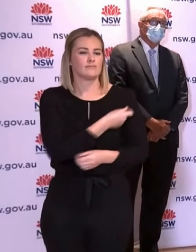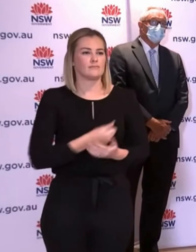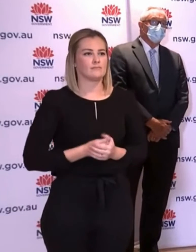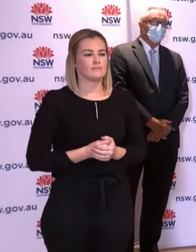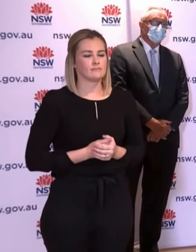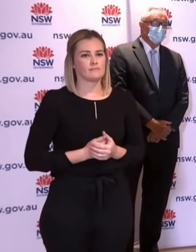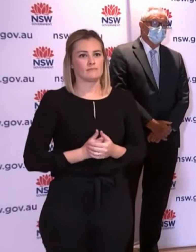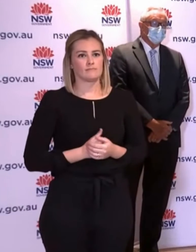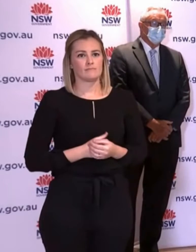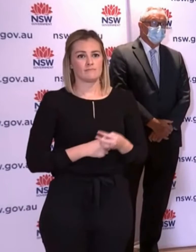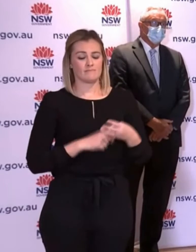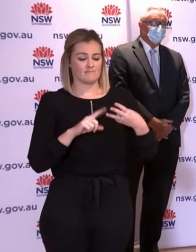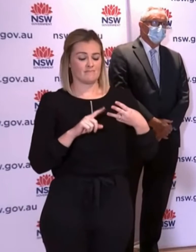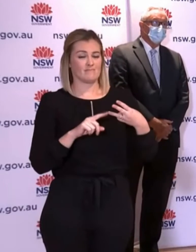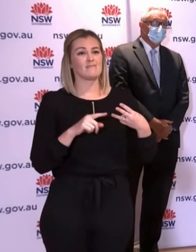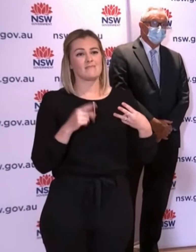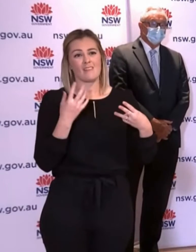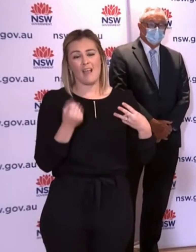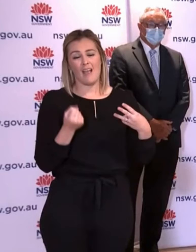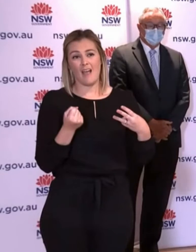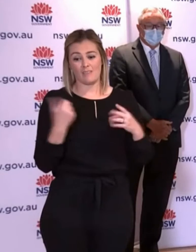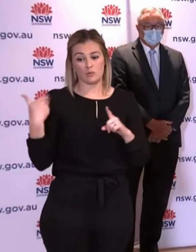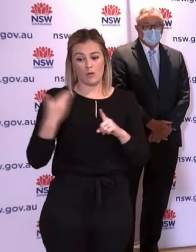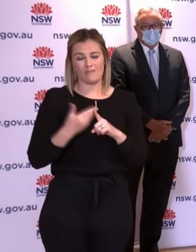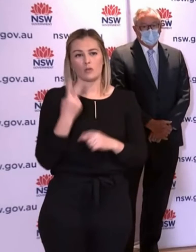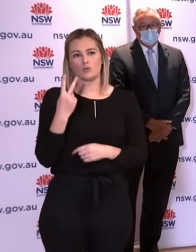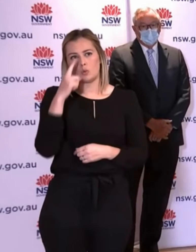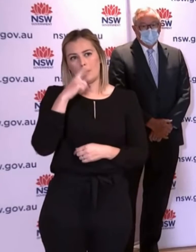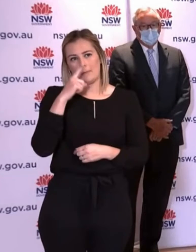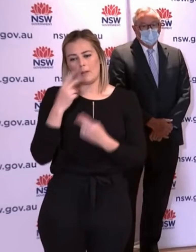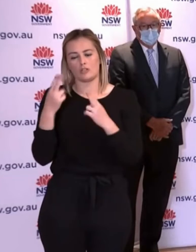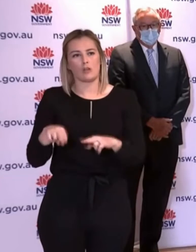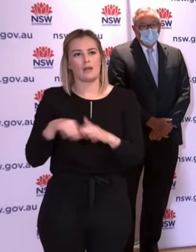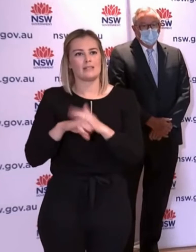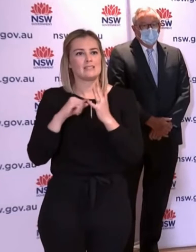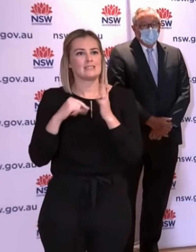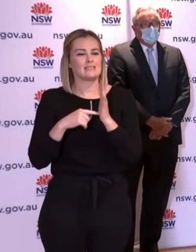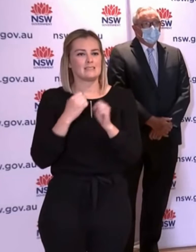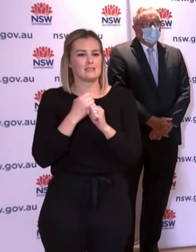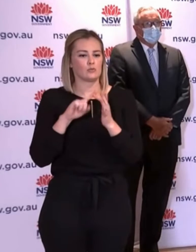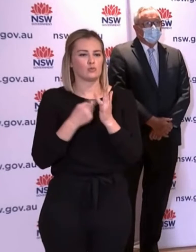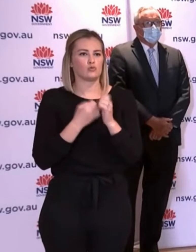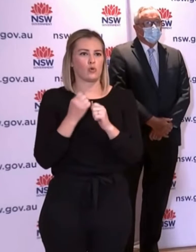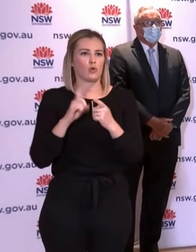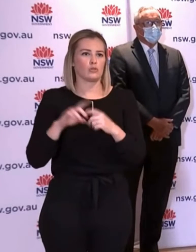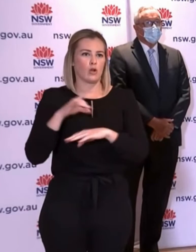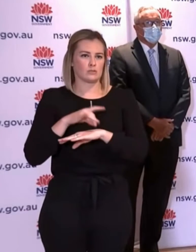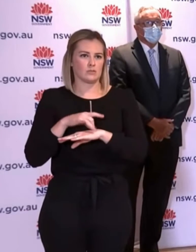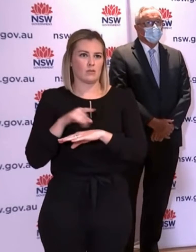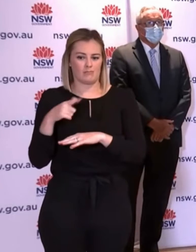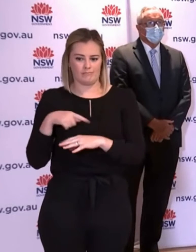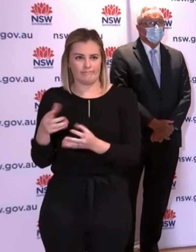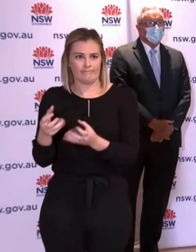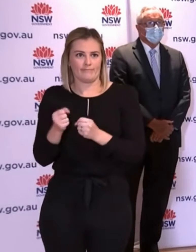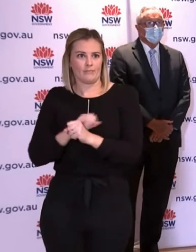second death linked to the outbreak at St George Hospital. On behalf of New South Wales Health, I extend my sincere